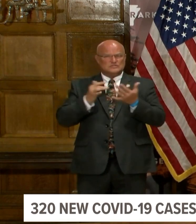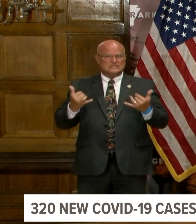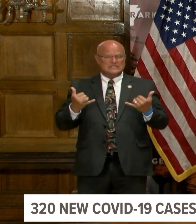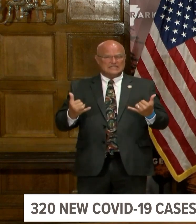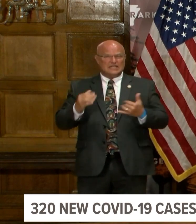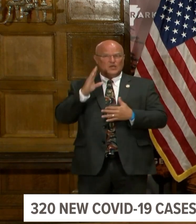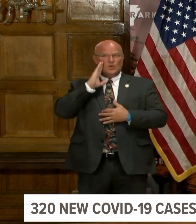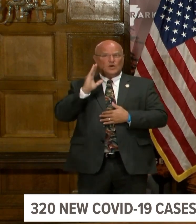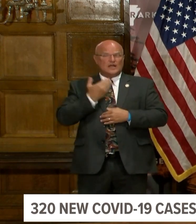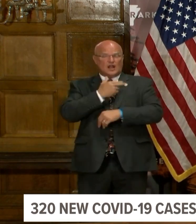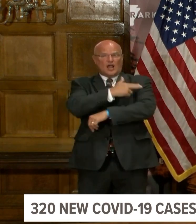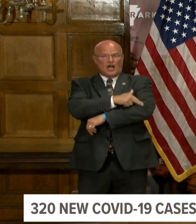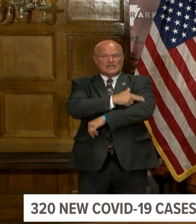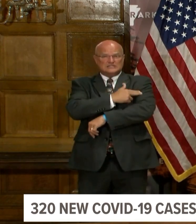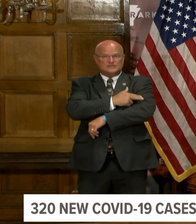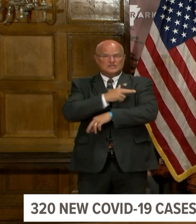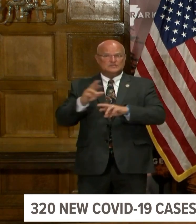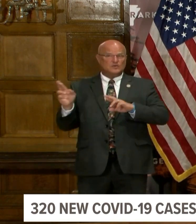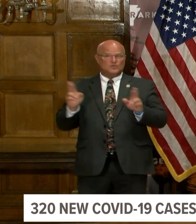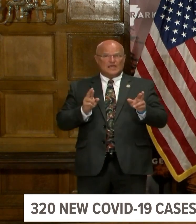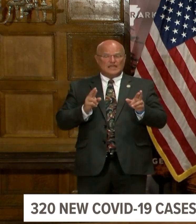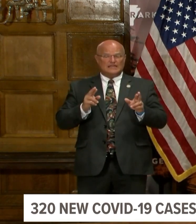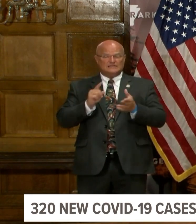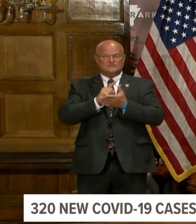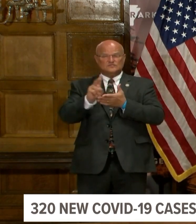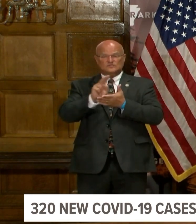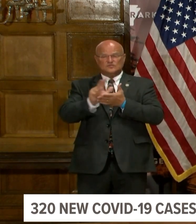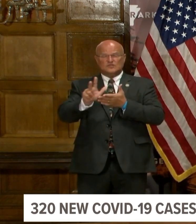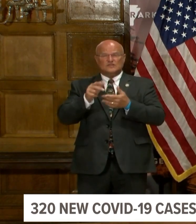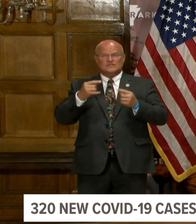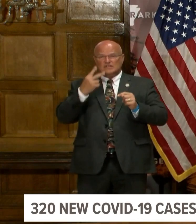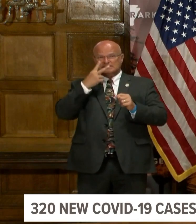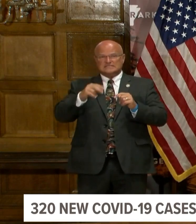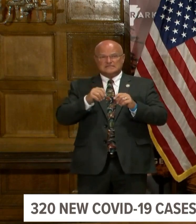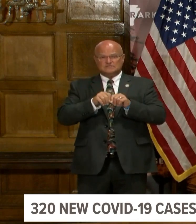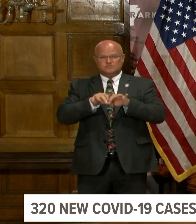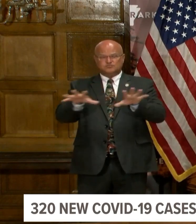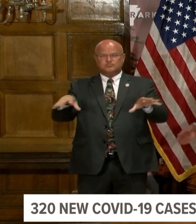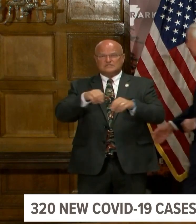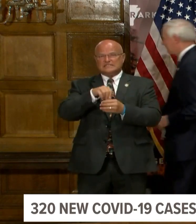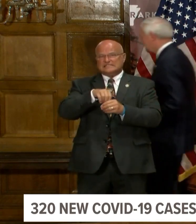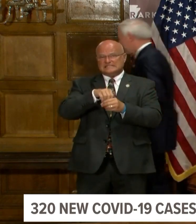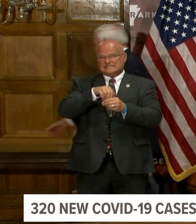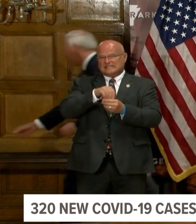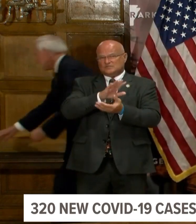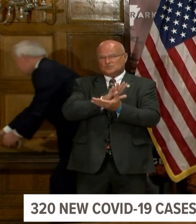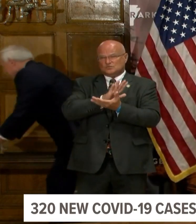today, will our hospitals be ready in the coming weeks if we start seeing outbreaks inside schools?